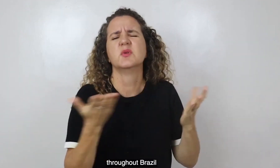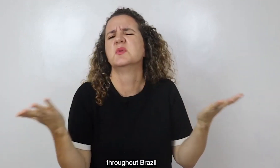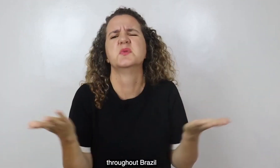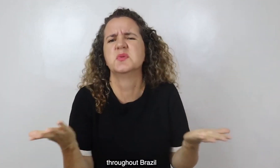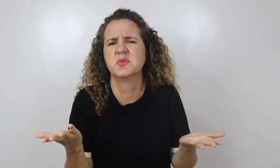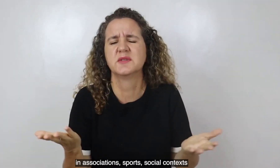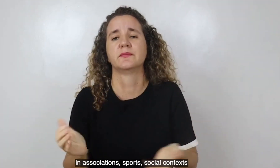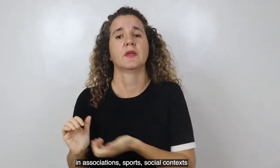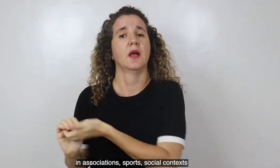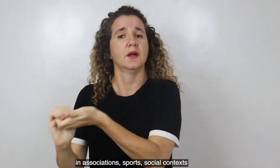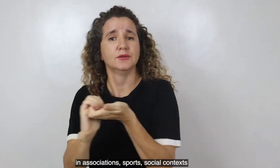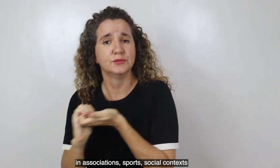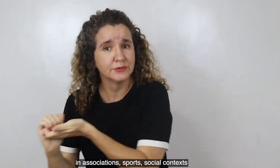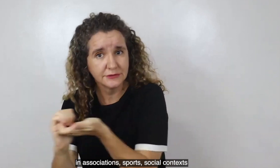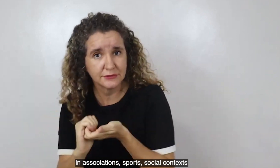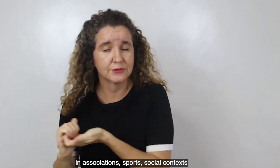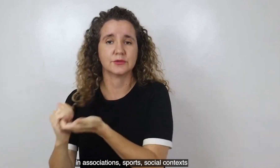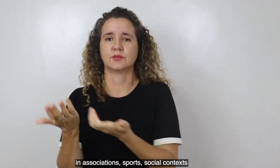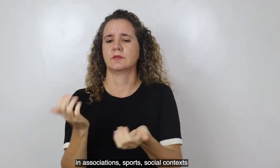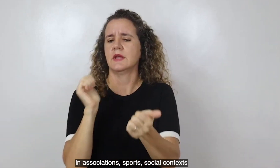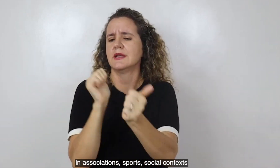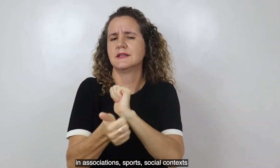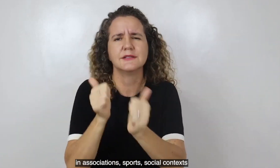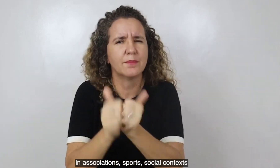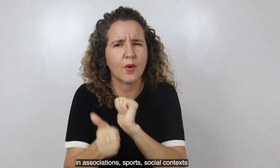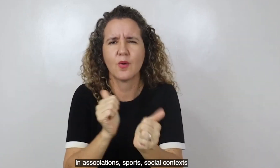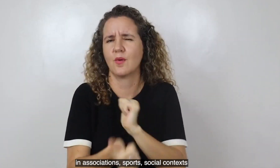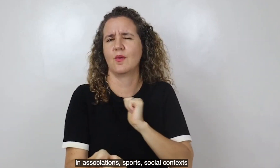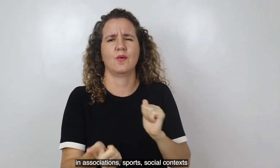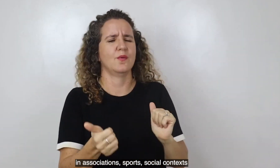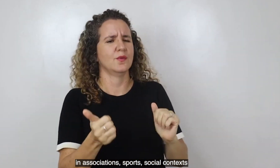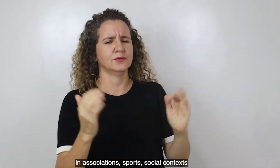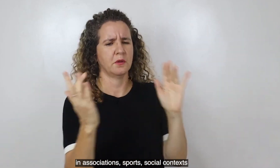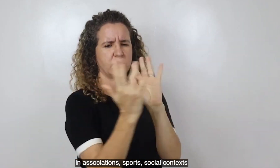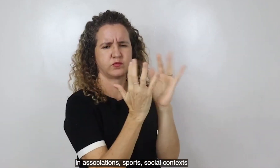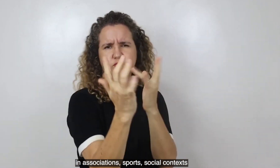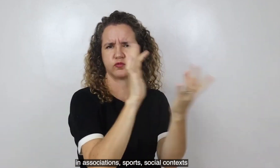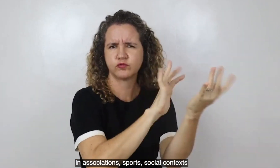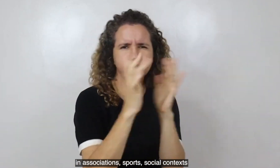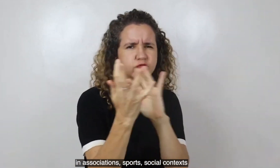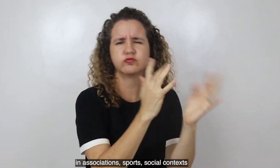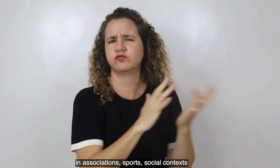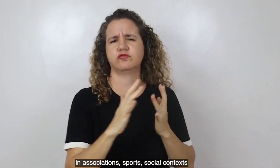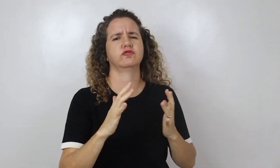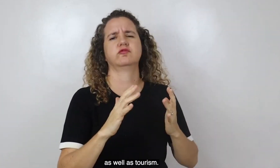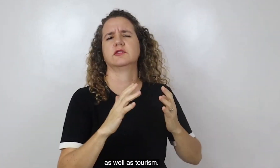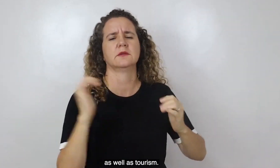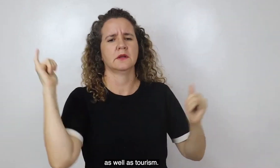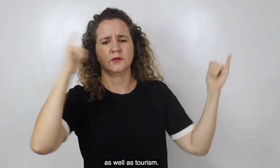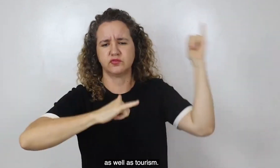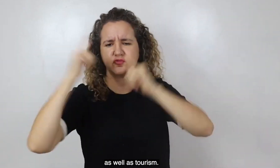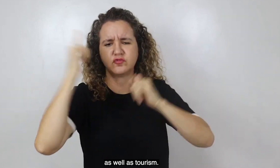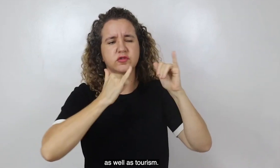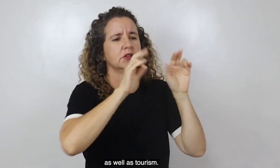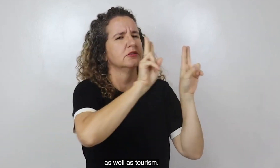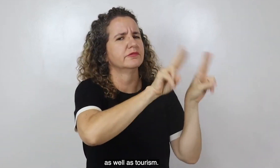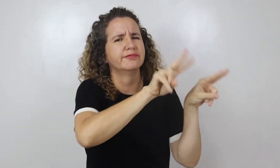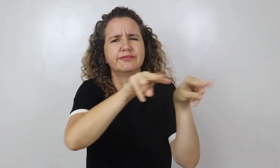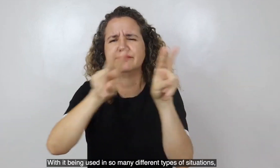associations, sports, social contexts, as well as tourism. With it being used